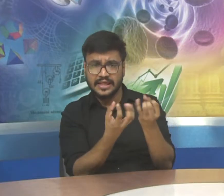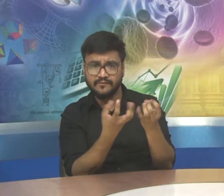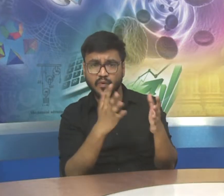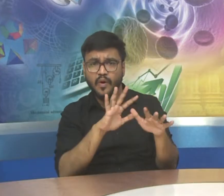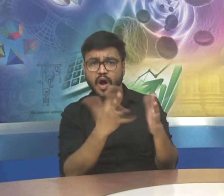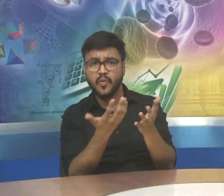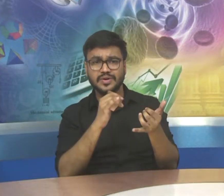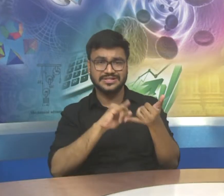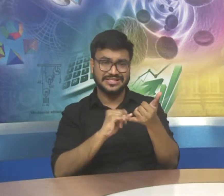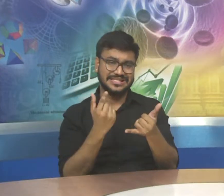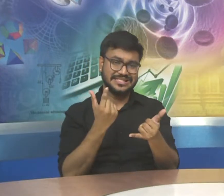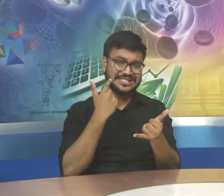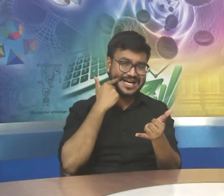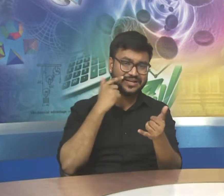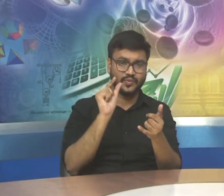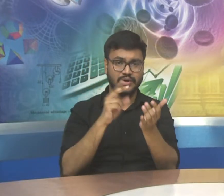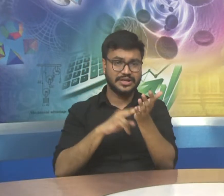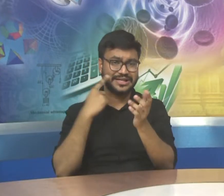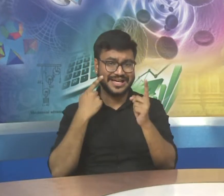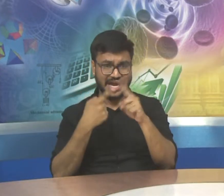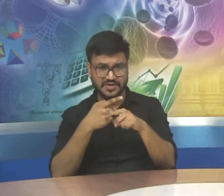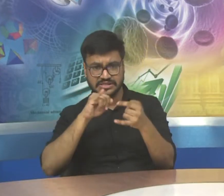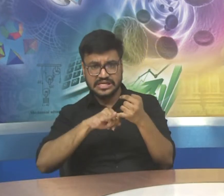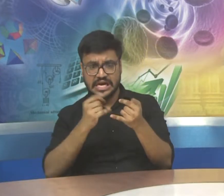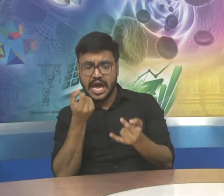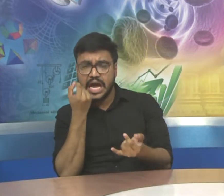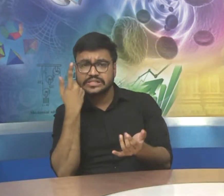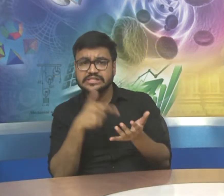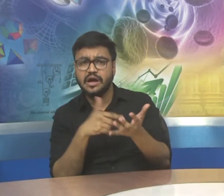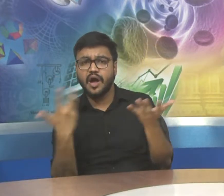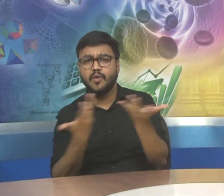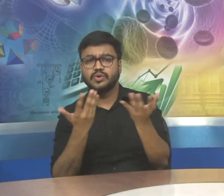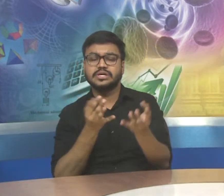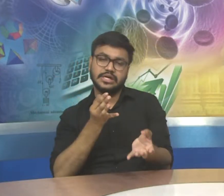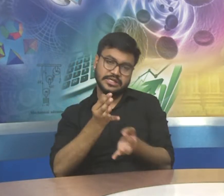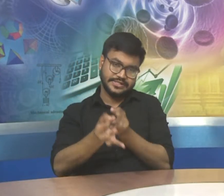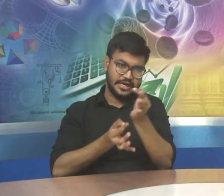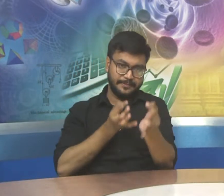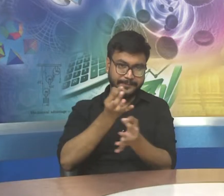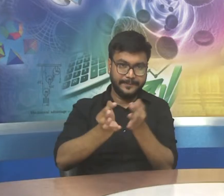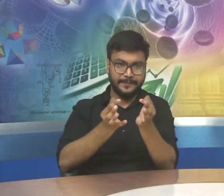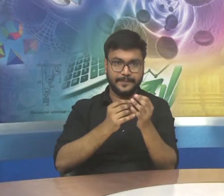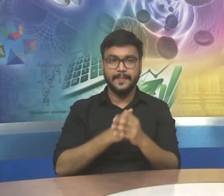and can understand and define energy and its SI unit.